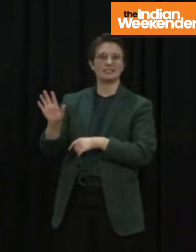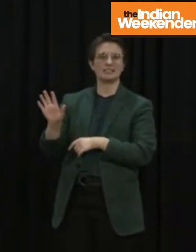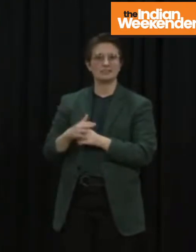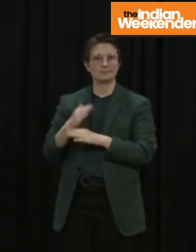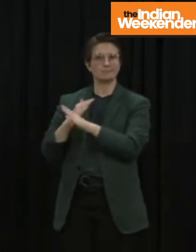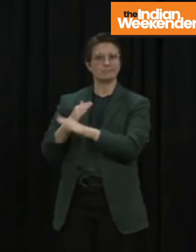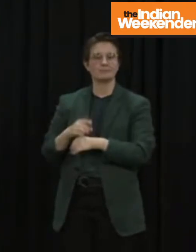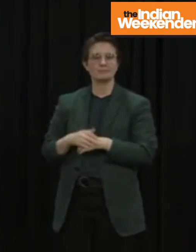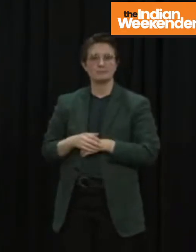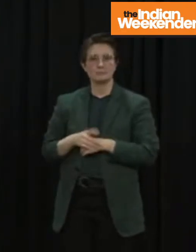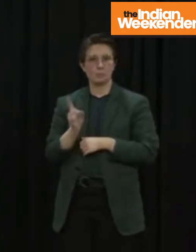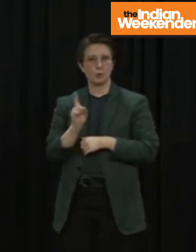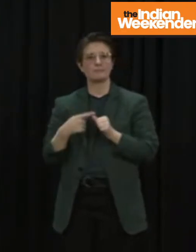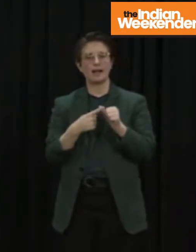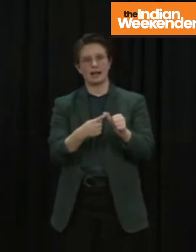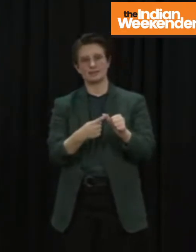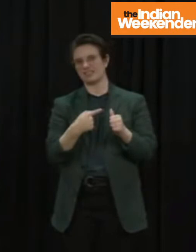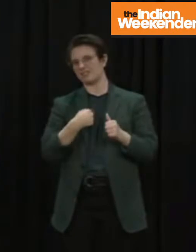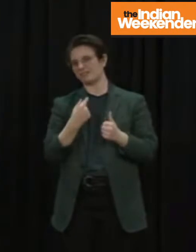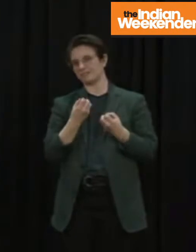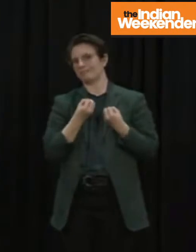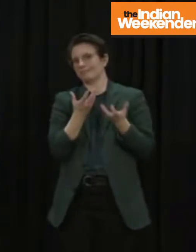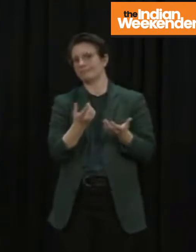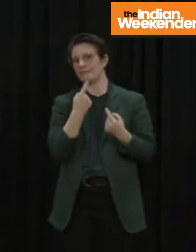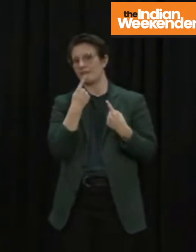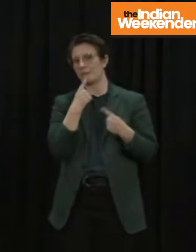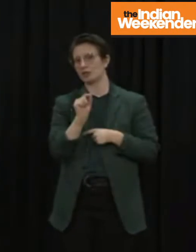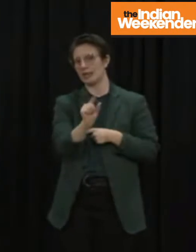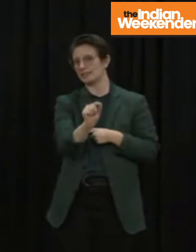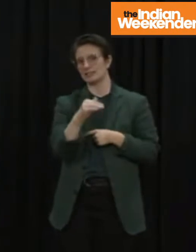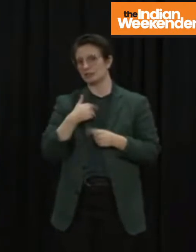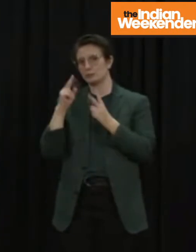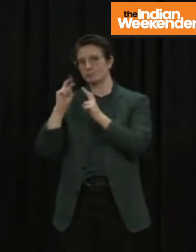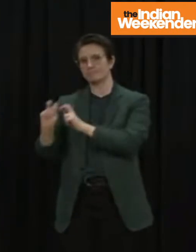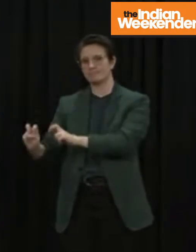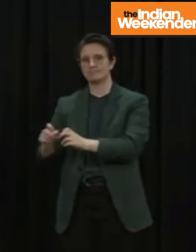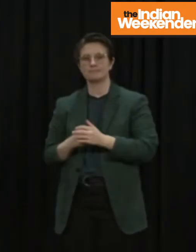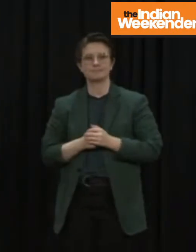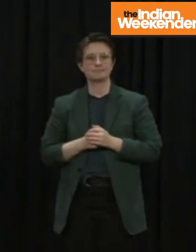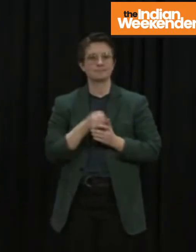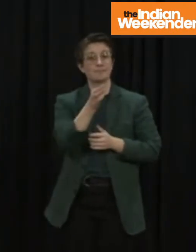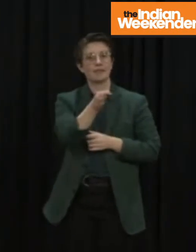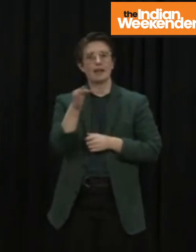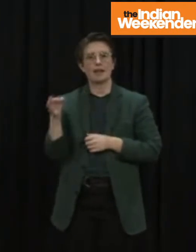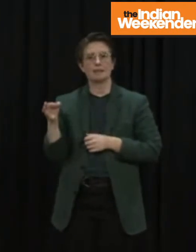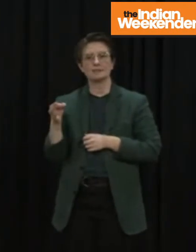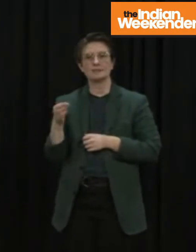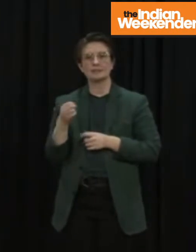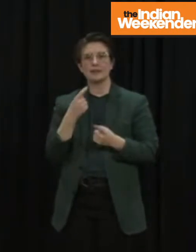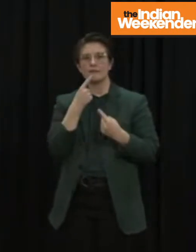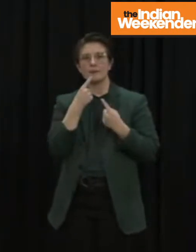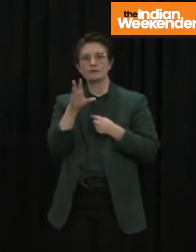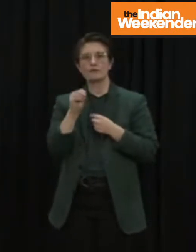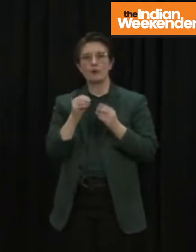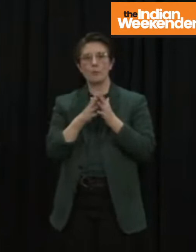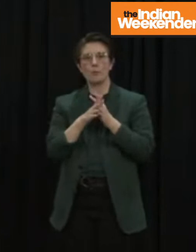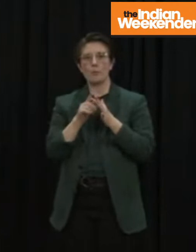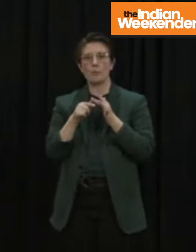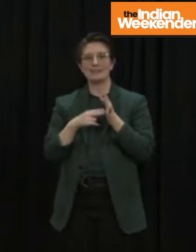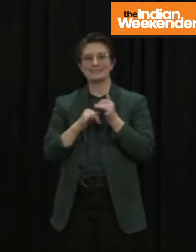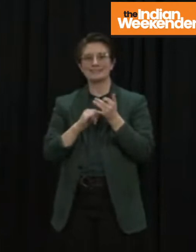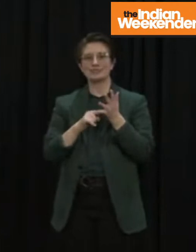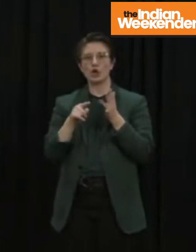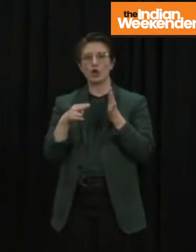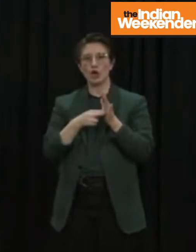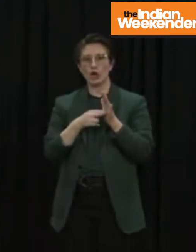Prime Minister Winston Peters, why are we hearing that the government is considering putting the whole of the North Island into level 3 for maths?